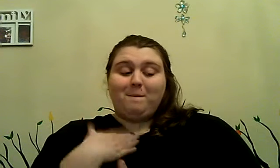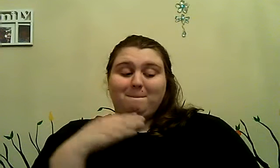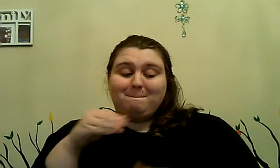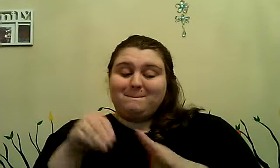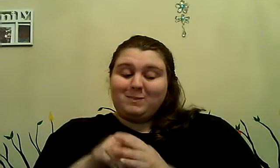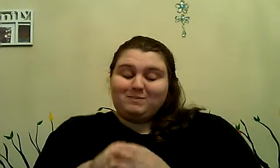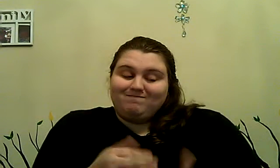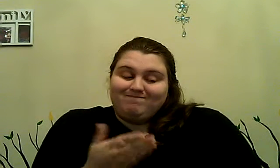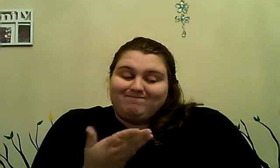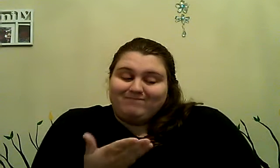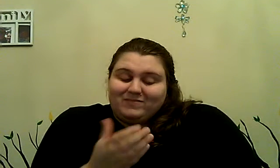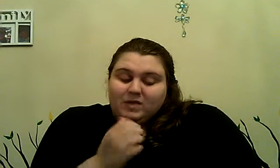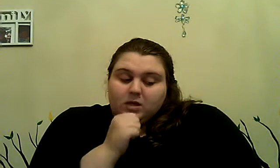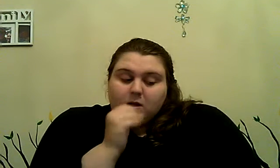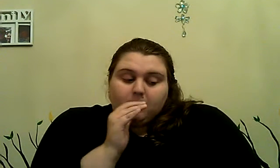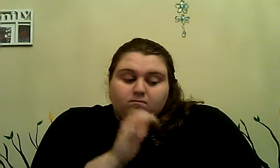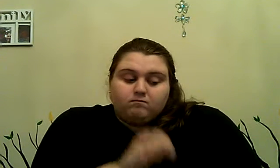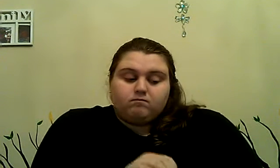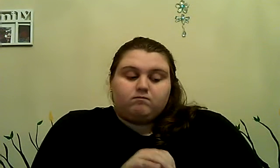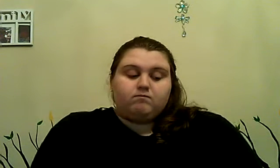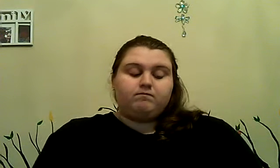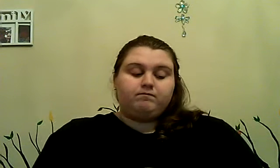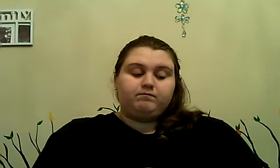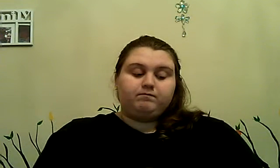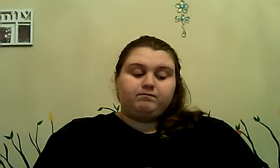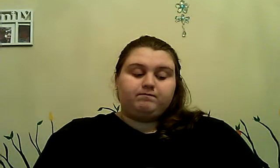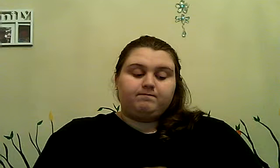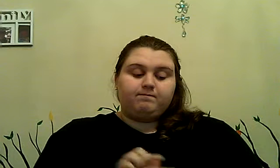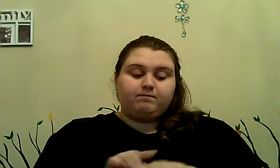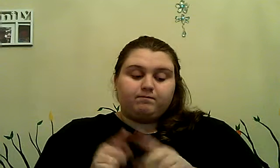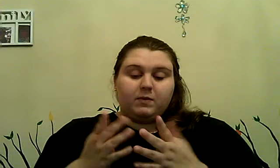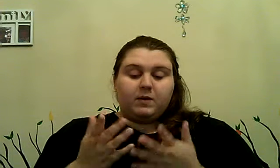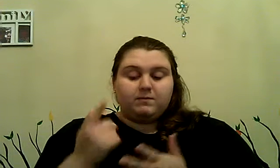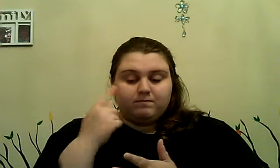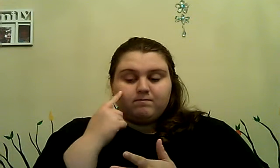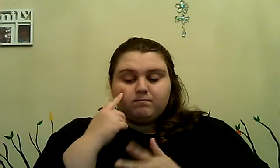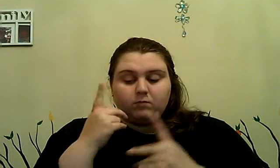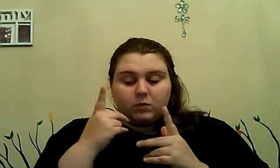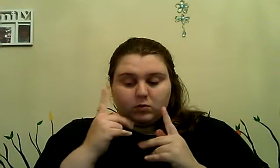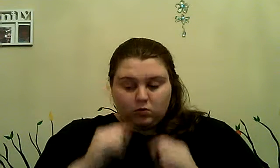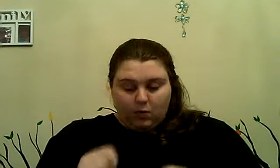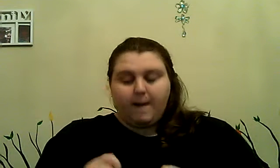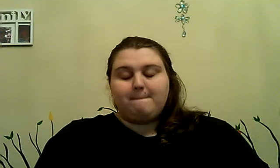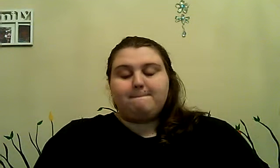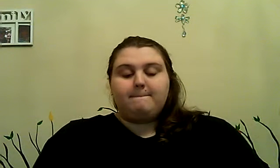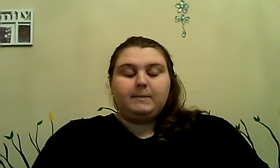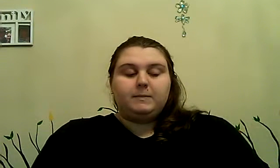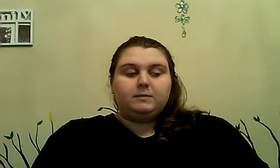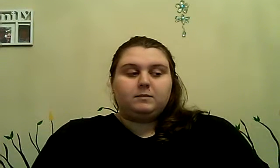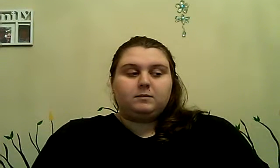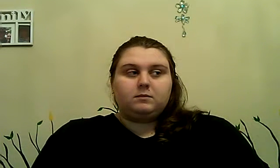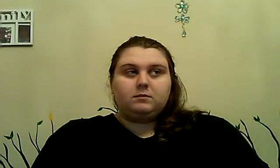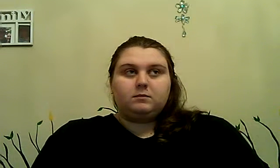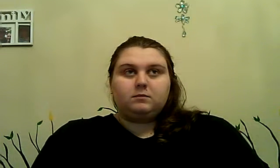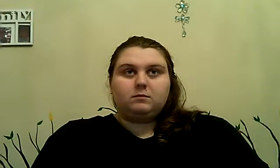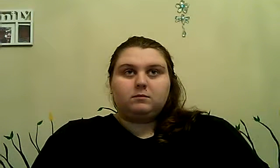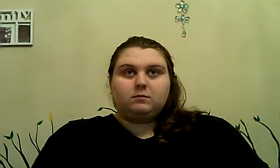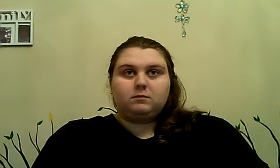but we agreed to follow on and do it. And we happened to be going upstream on the Basswood